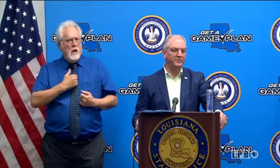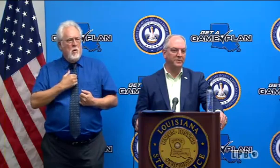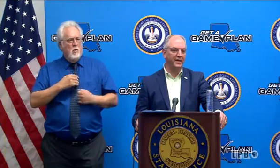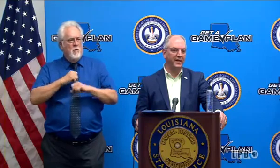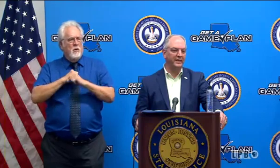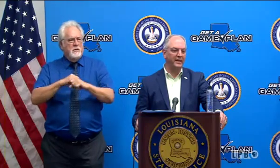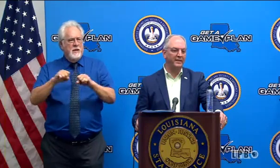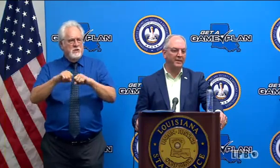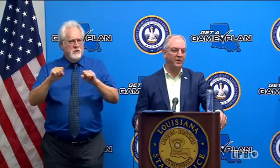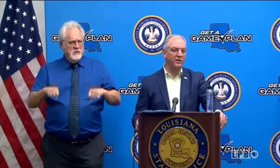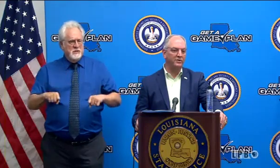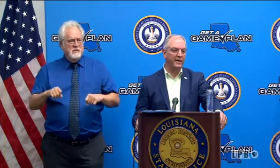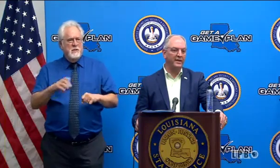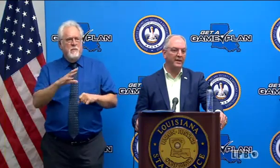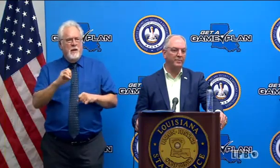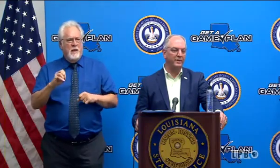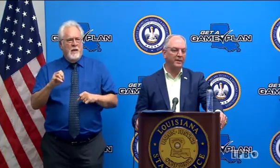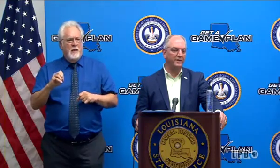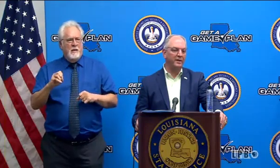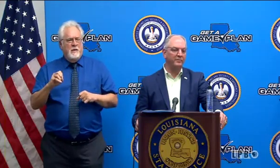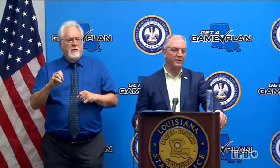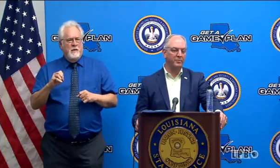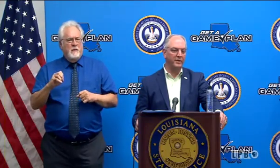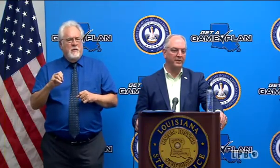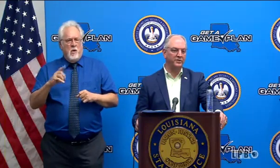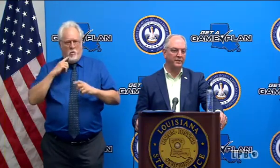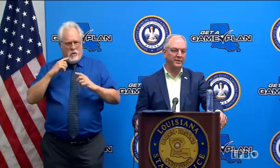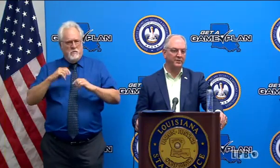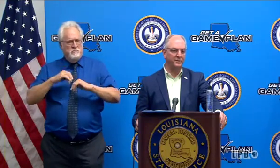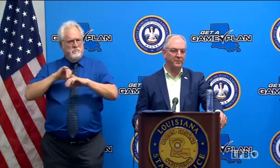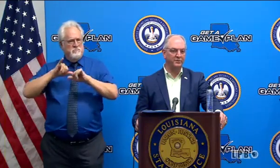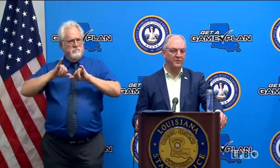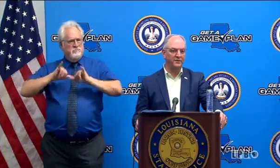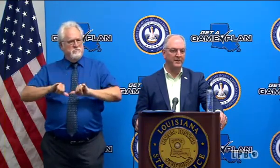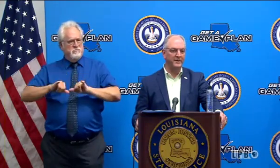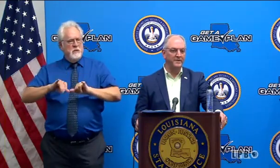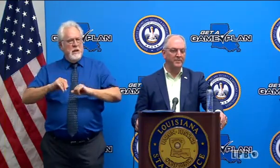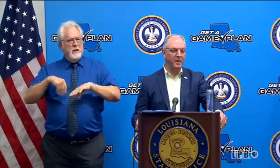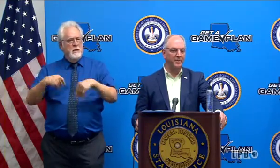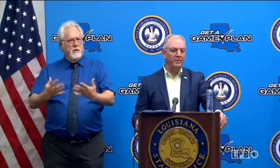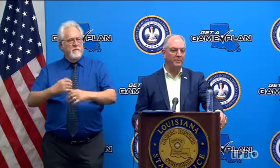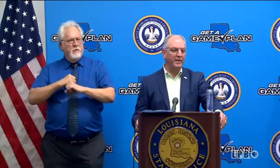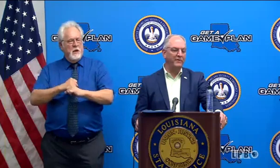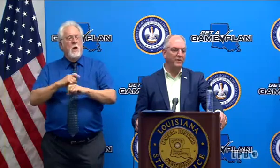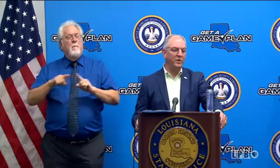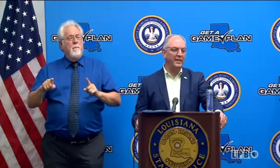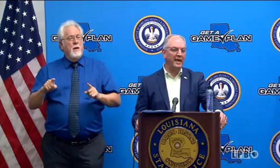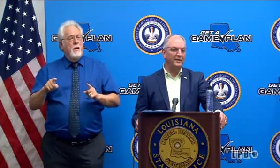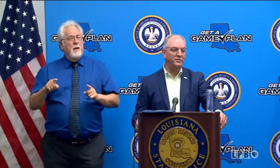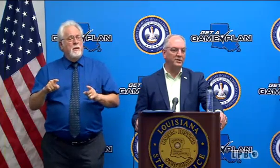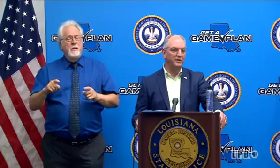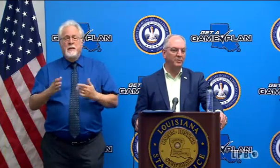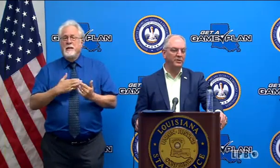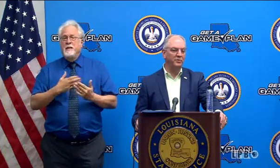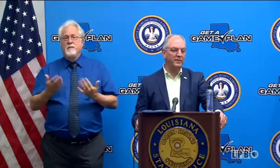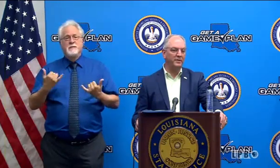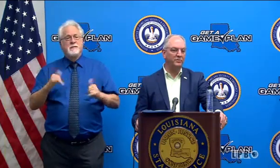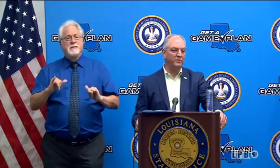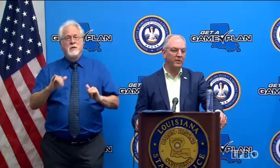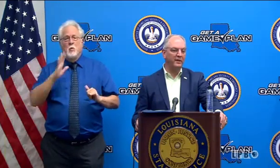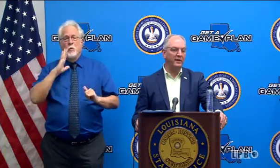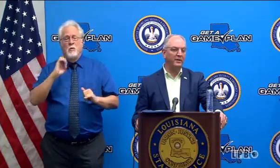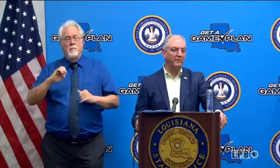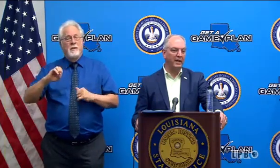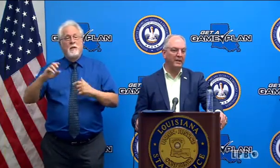protection systems, and that they're going to stand up and deliver the protection that they're supposed to. But even with that, there's still going to be